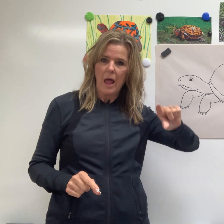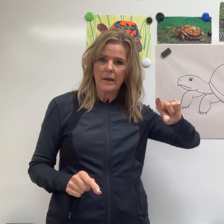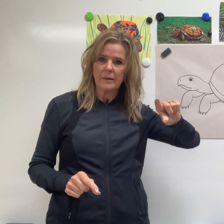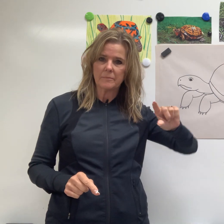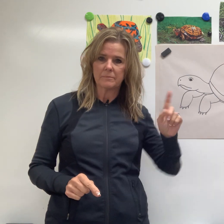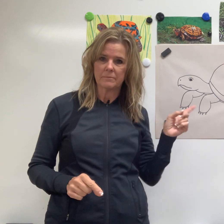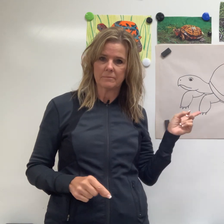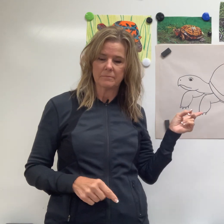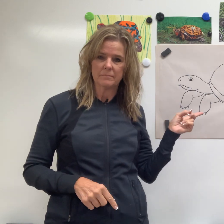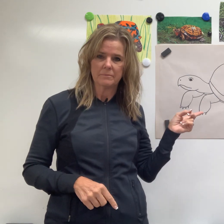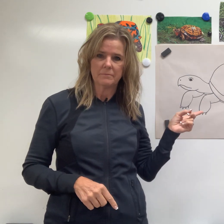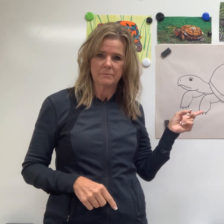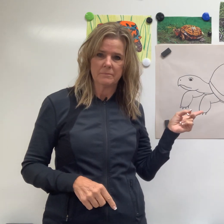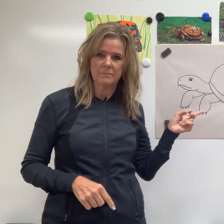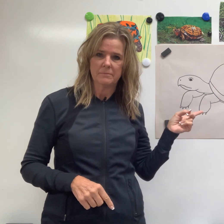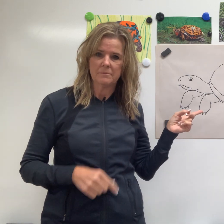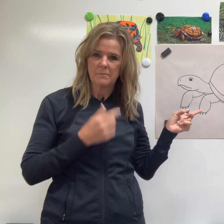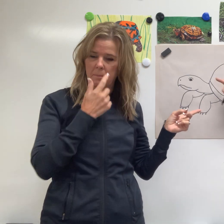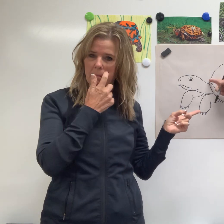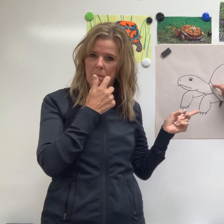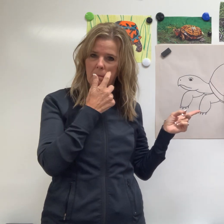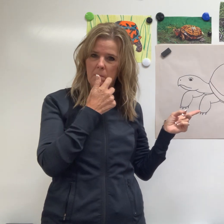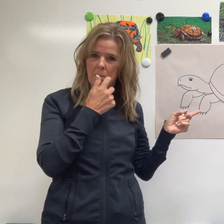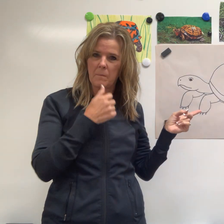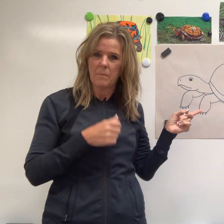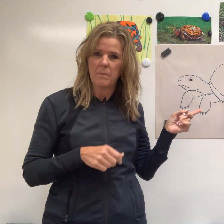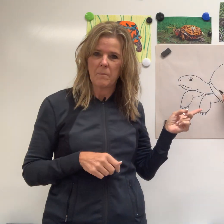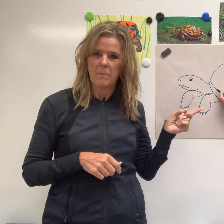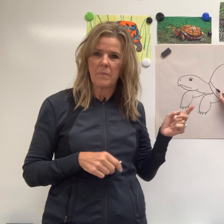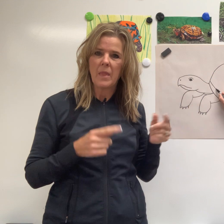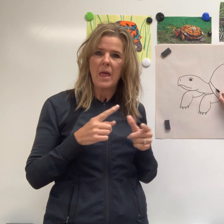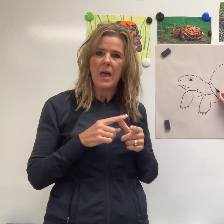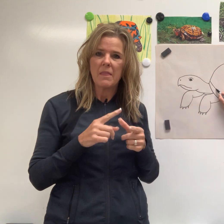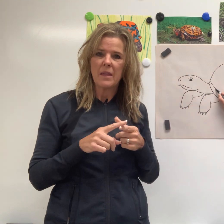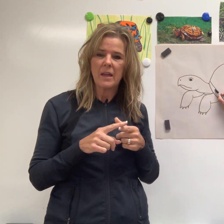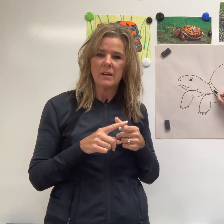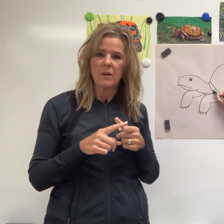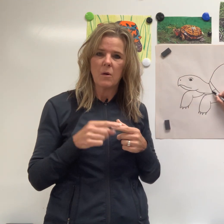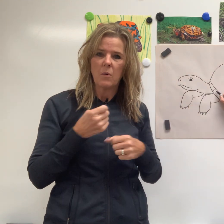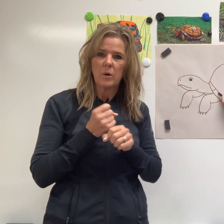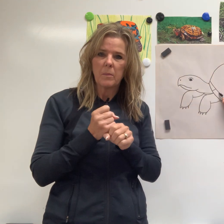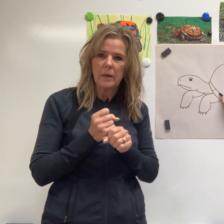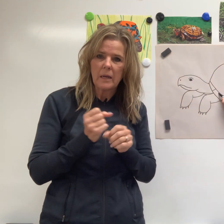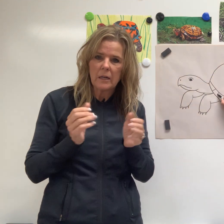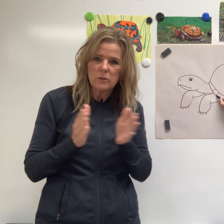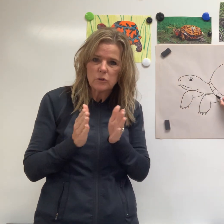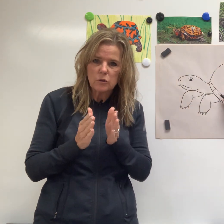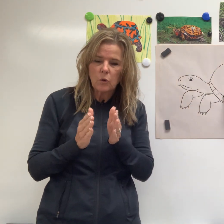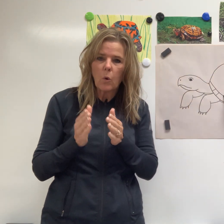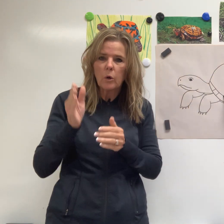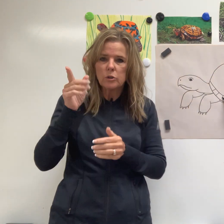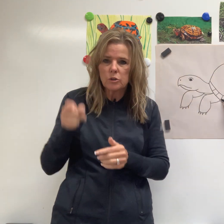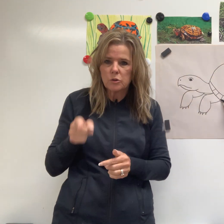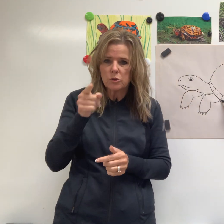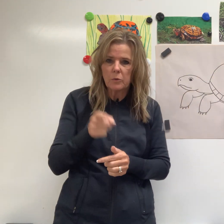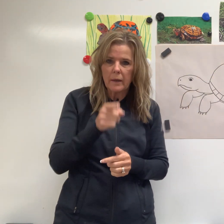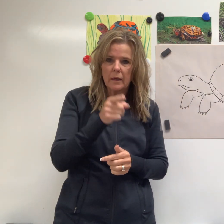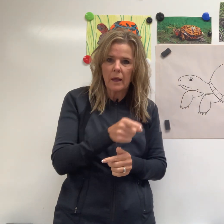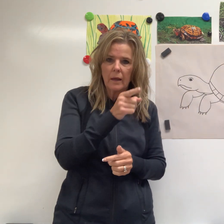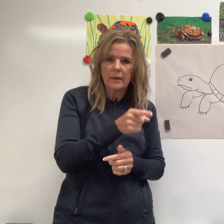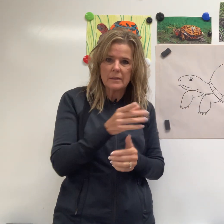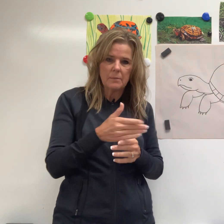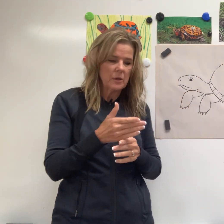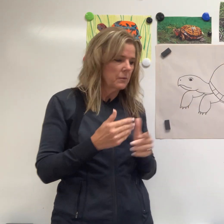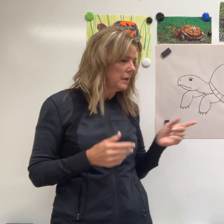bottom. I'm gonna double it all the way. And then we're just gonna make little short straight lines right in